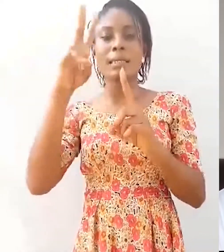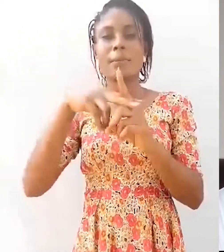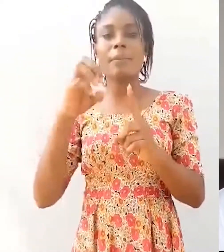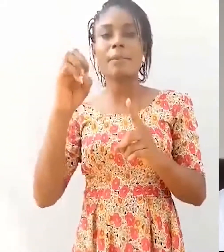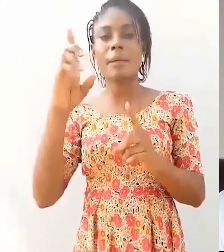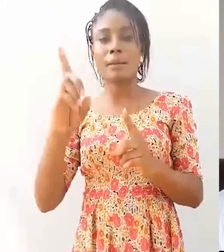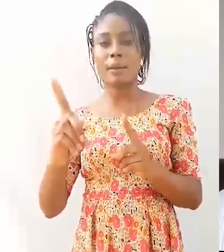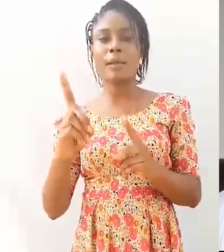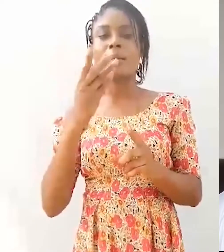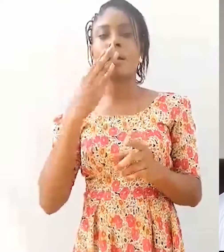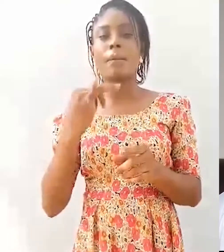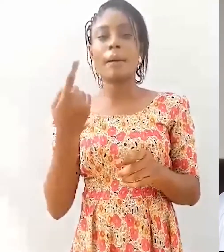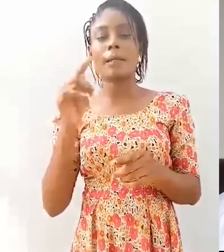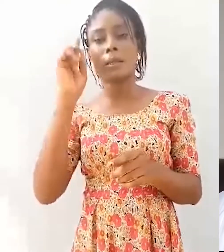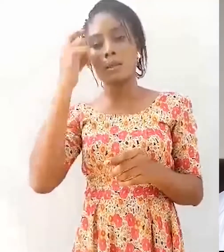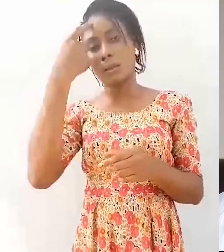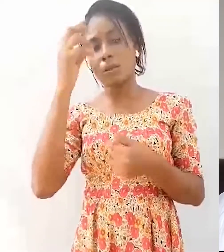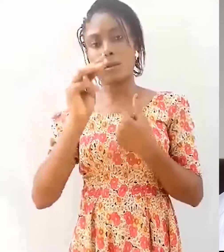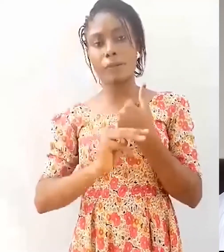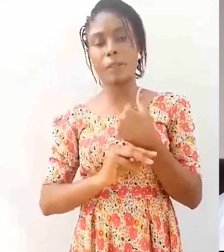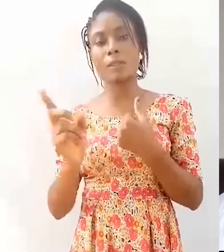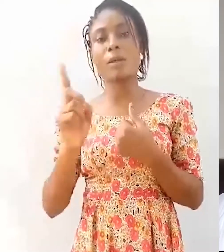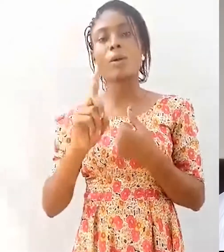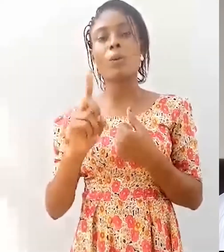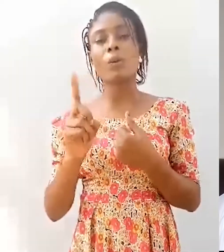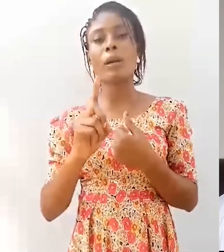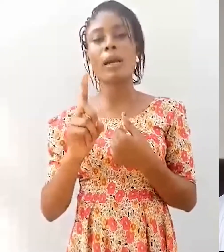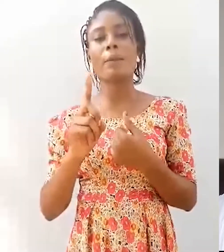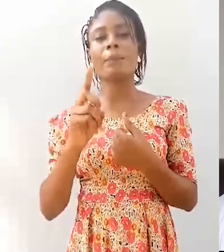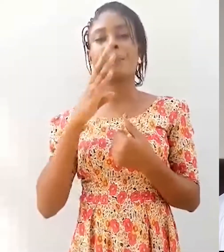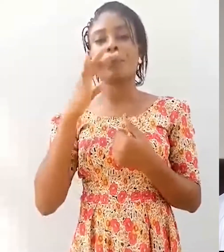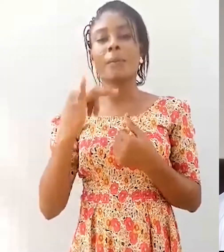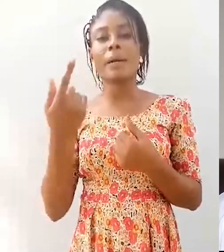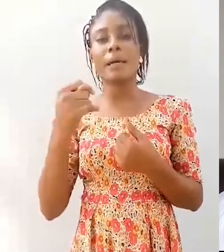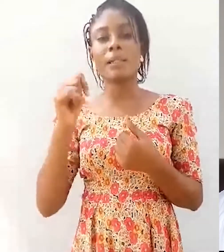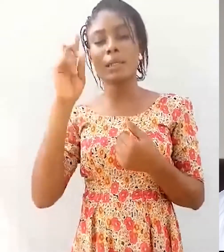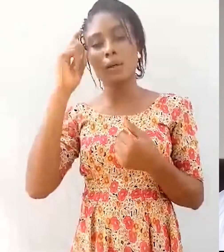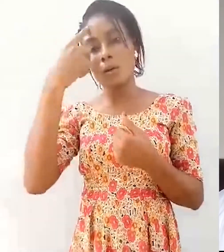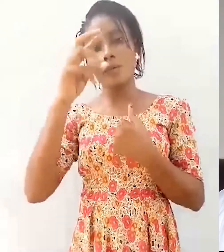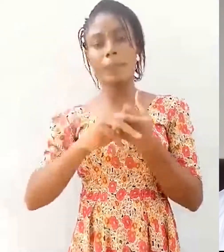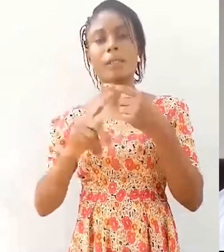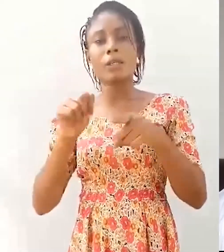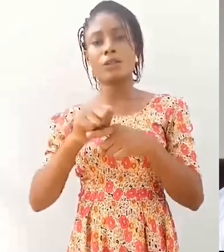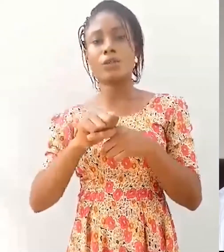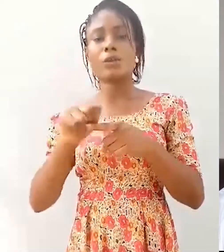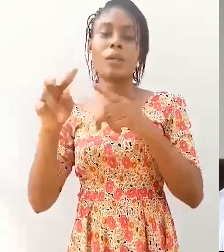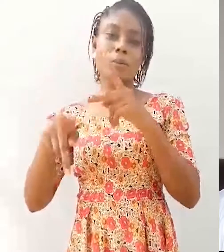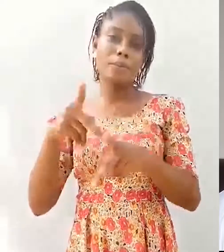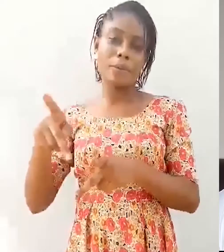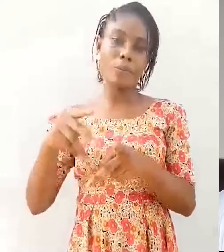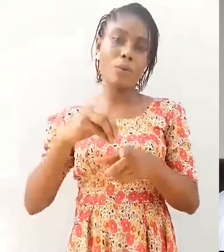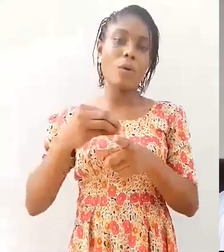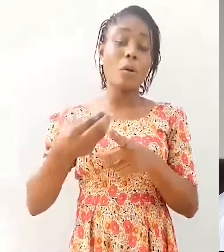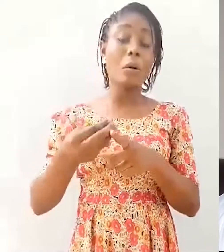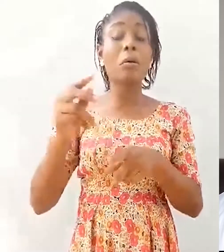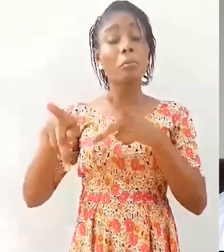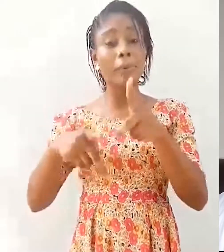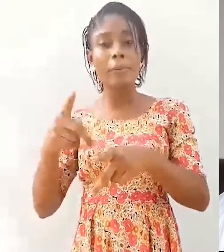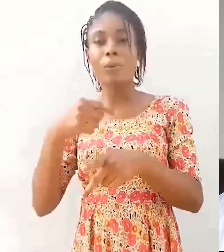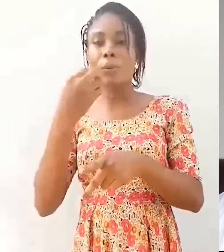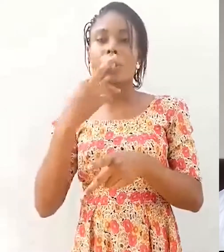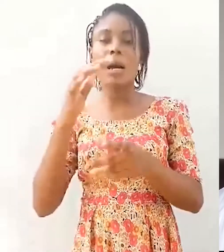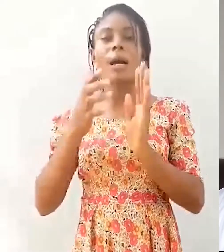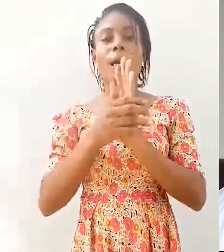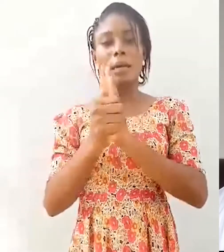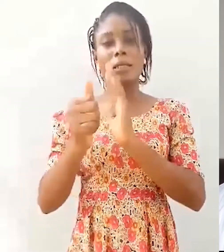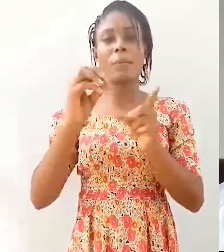the government, whereby the government trains people or who are experts or who become